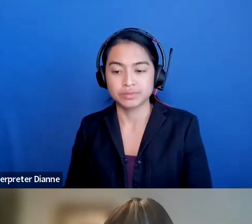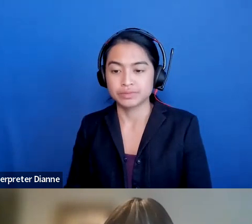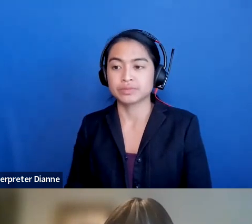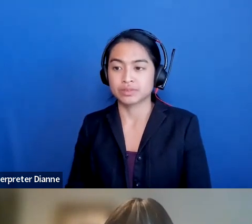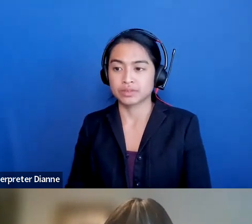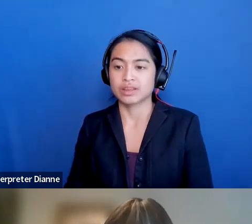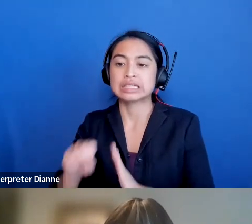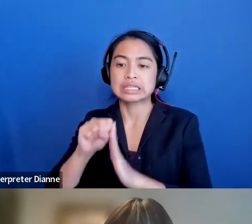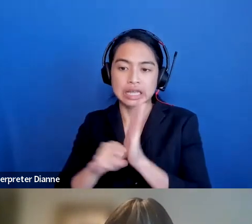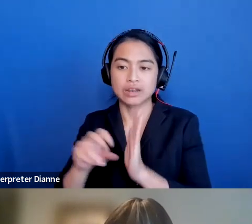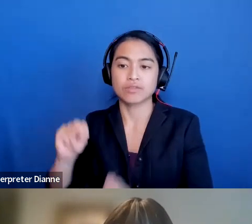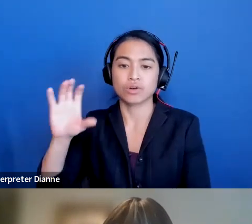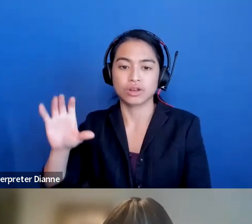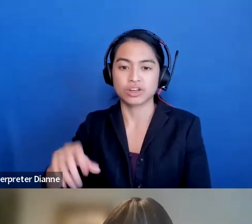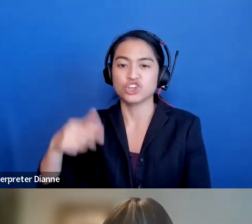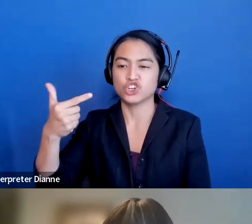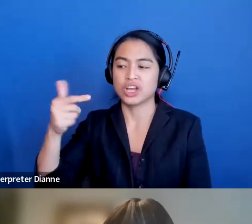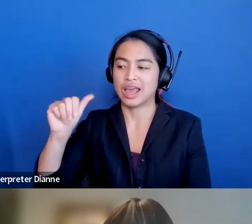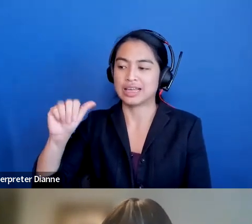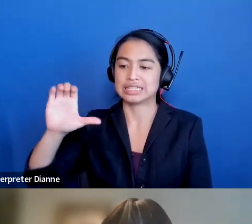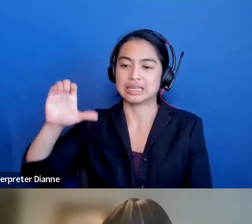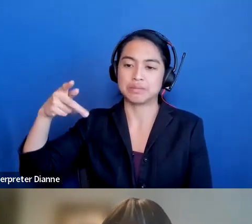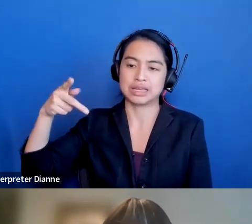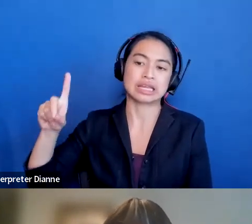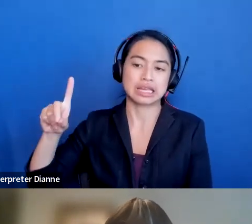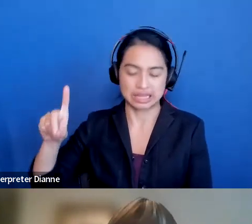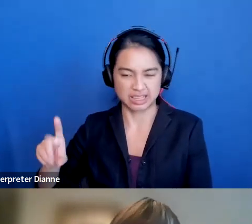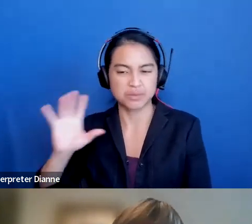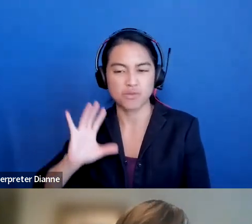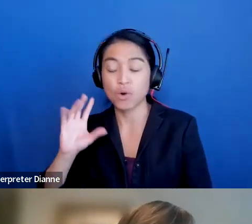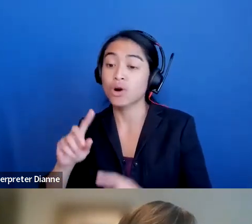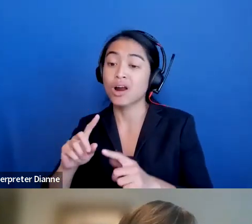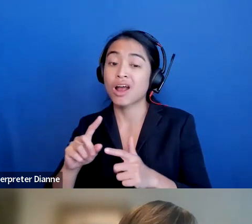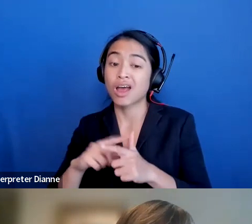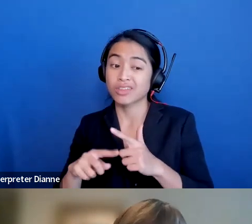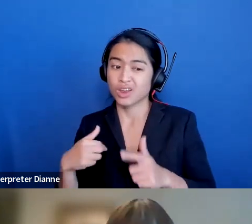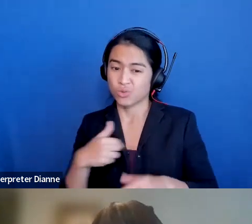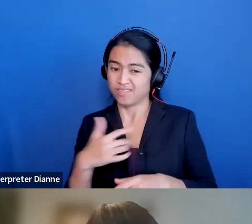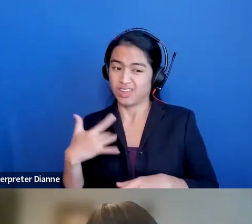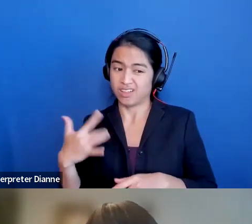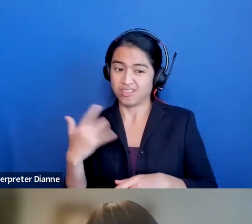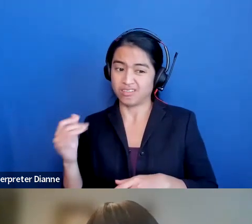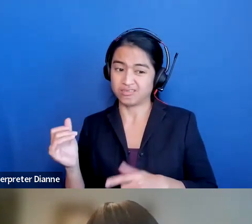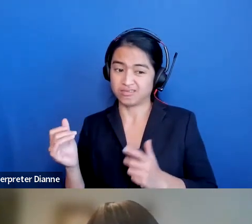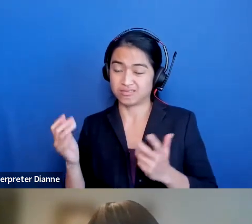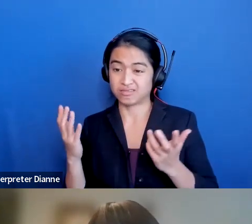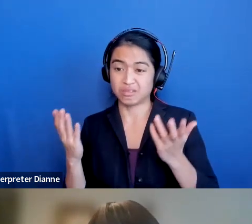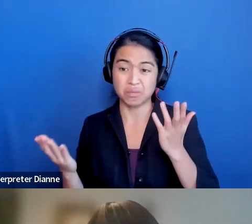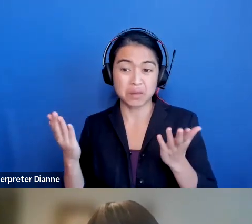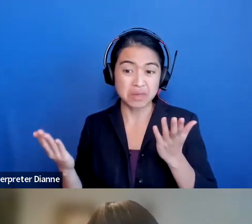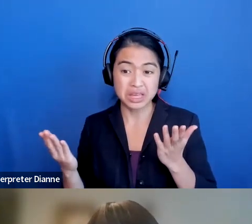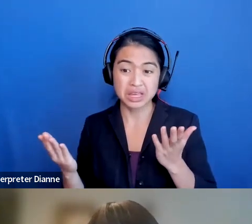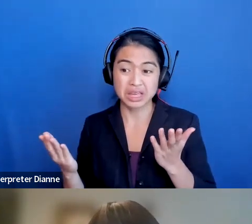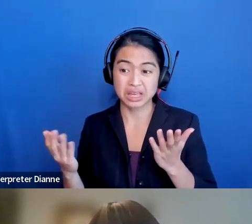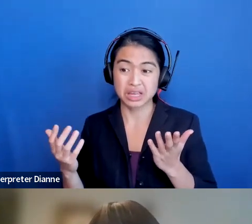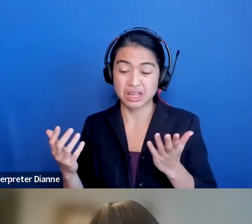North Carolina. It was GACPD. And quite frankly, some of us feel like maybe things were spread